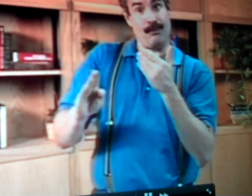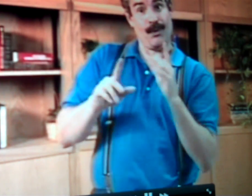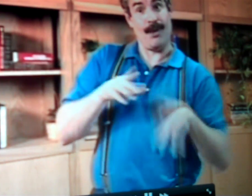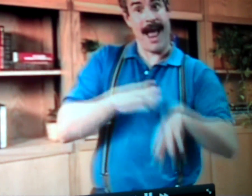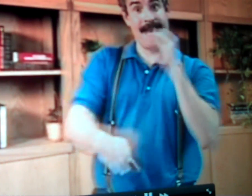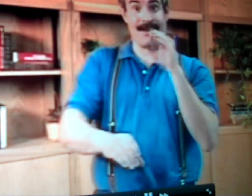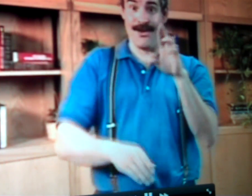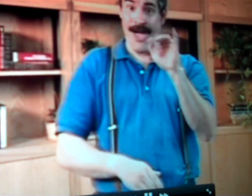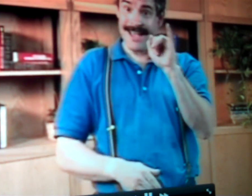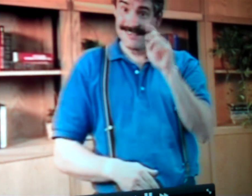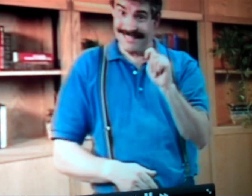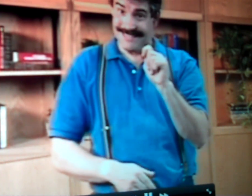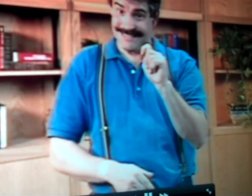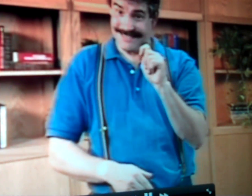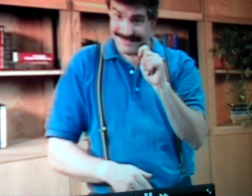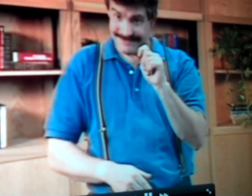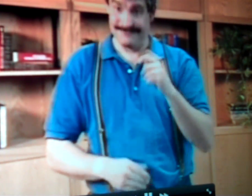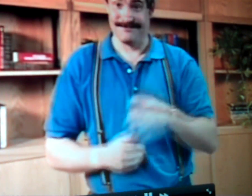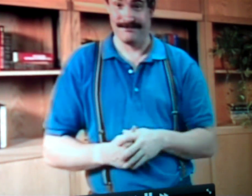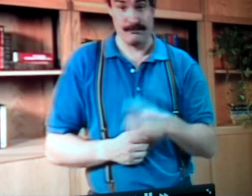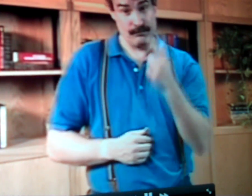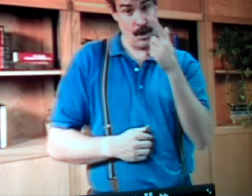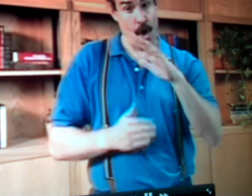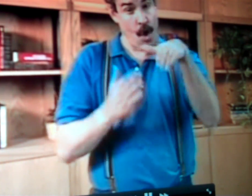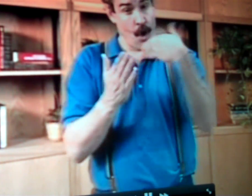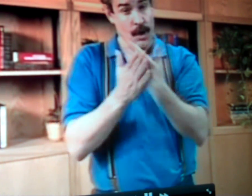Once I graduated that, I went to RIT.